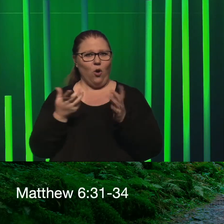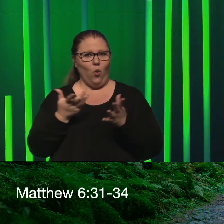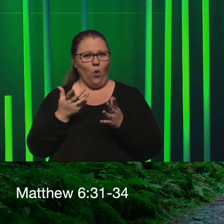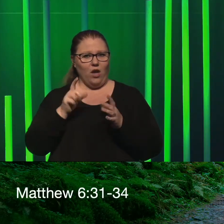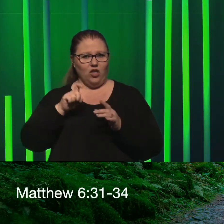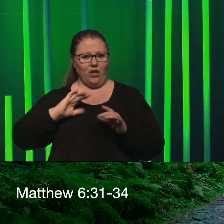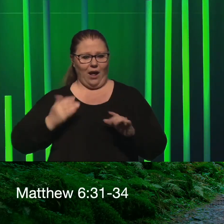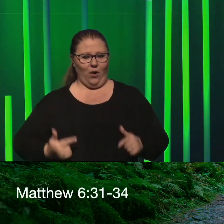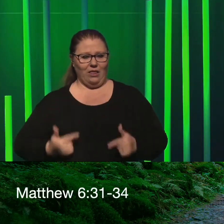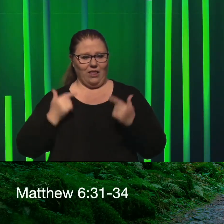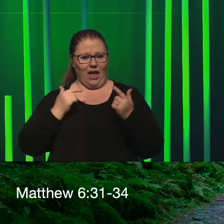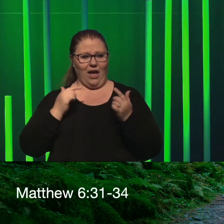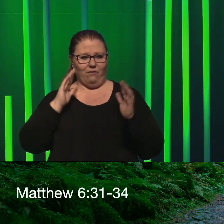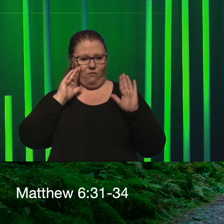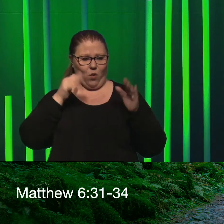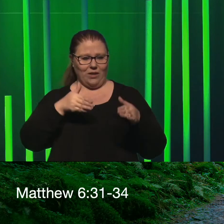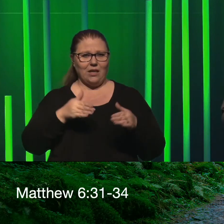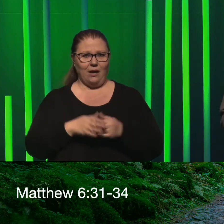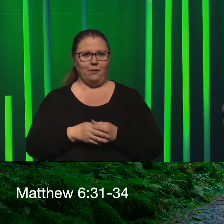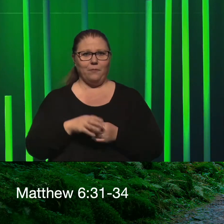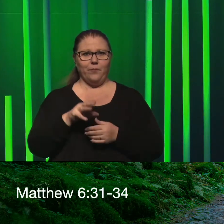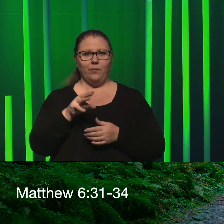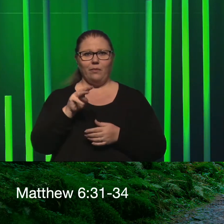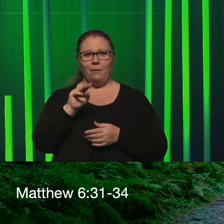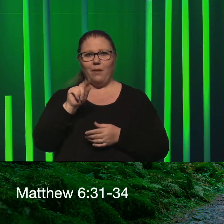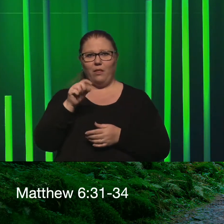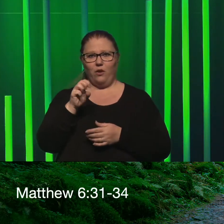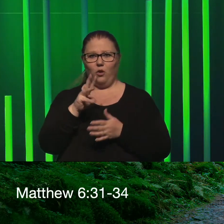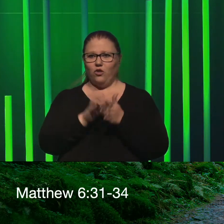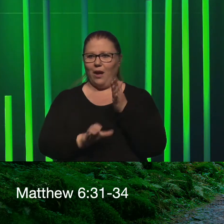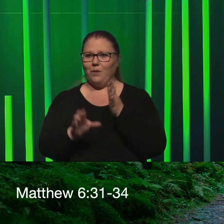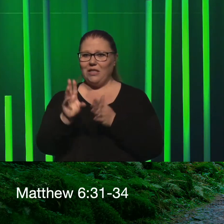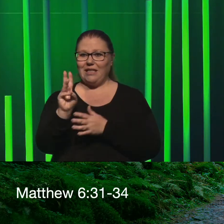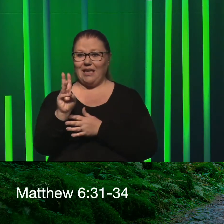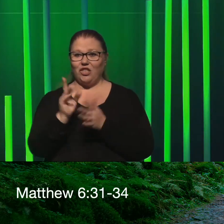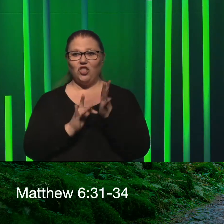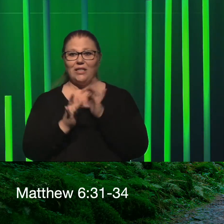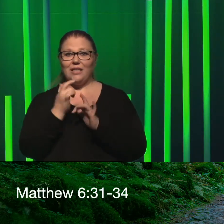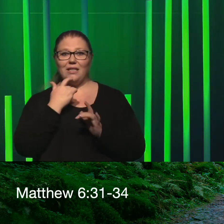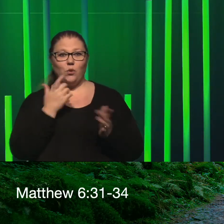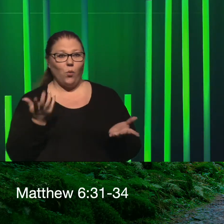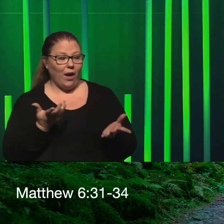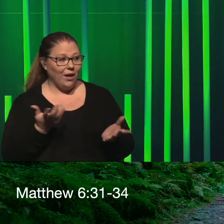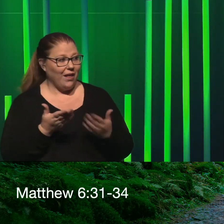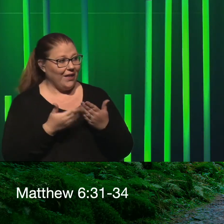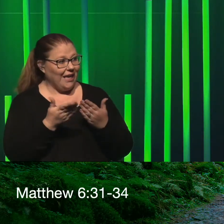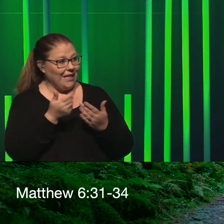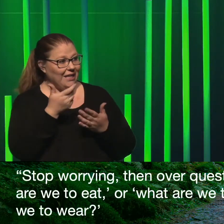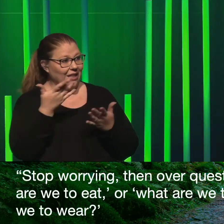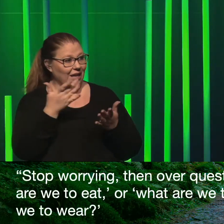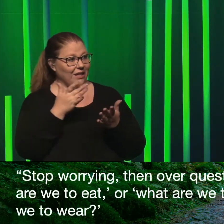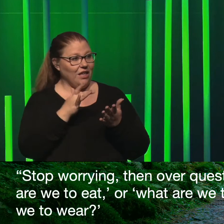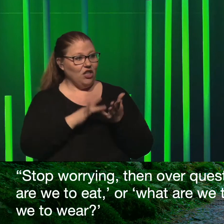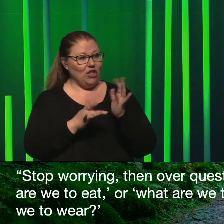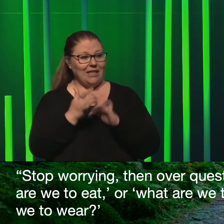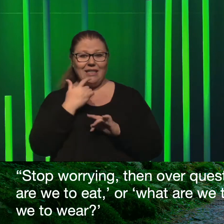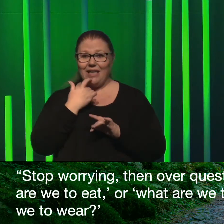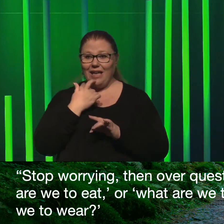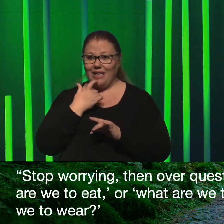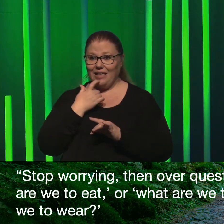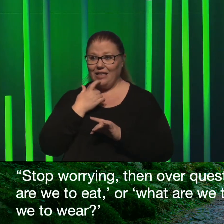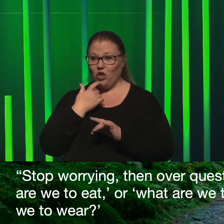on. In Matthew chapter 6, verse 31 through 34, Jesus says this, one of the easiest things Jesus has ever said for us to do: stop